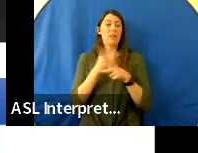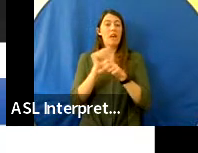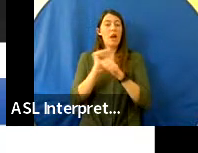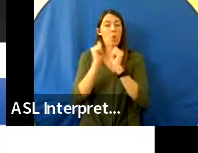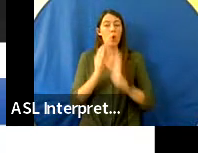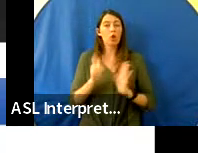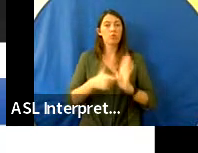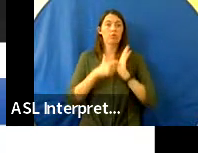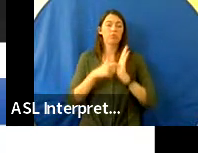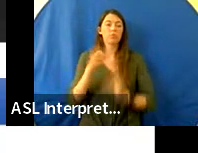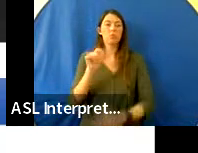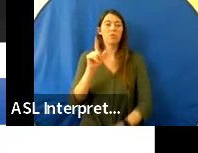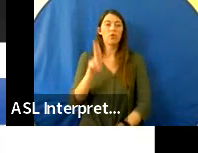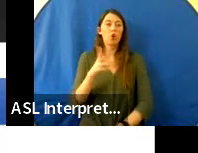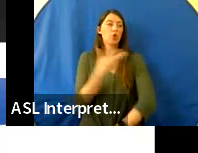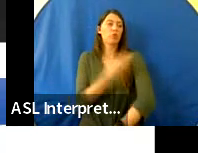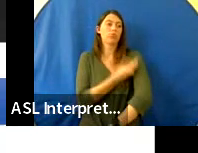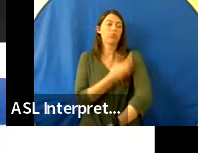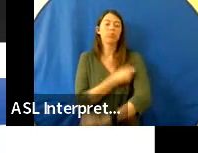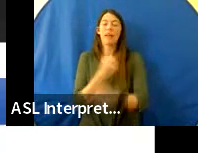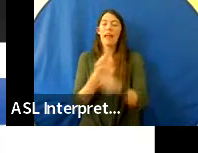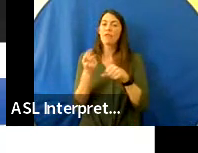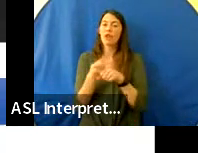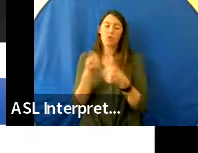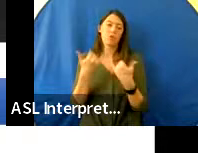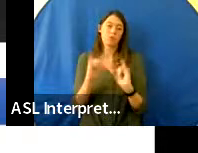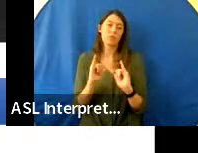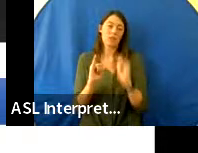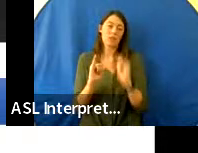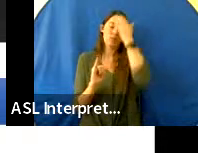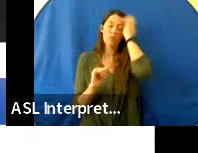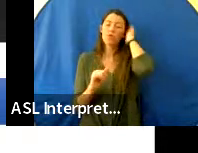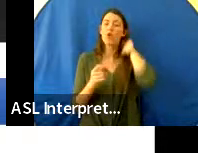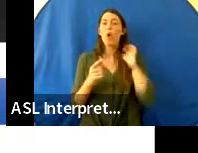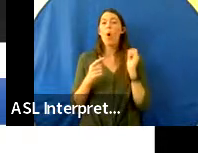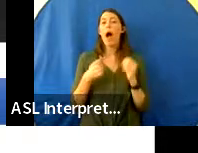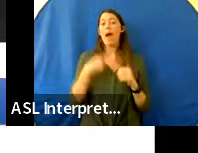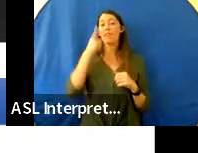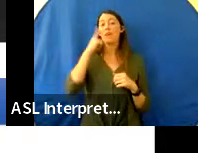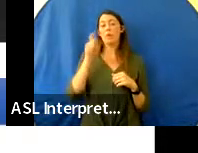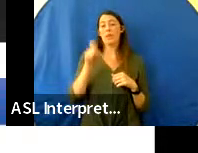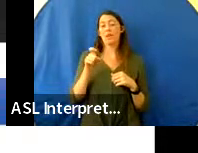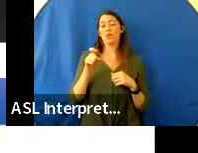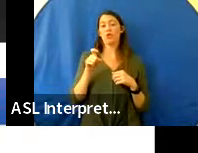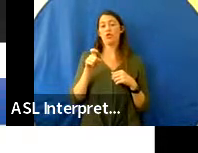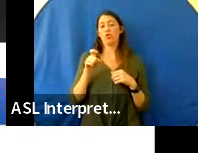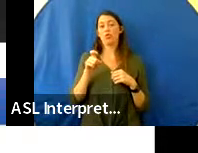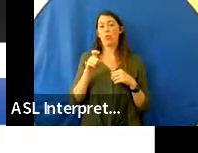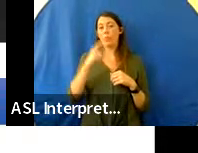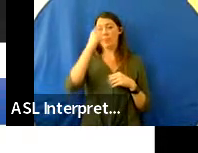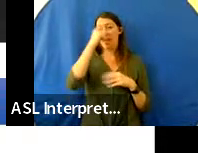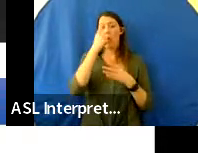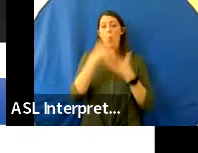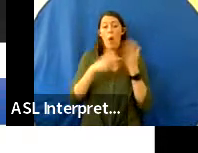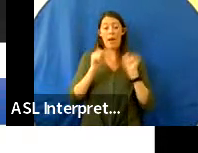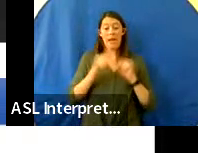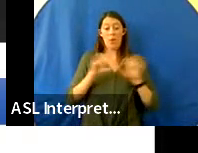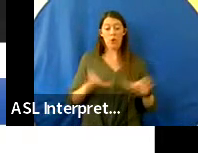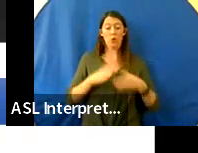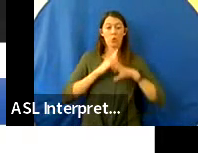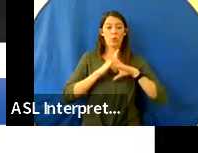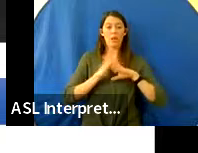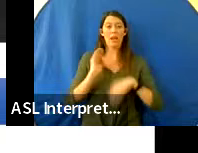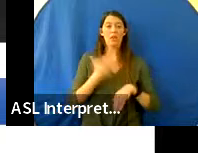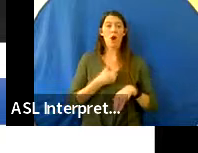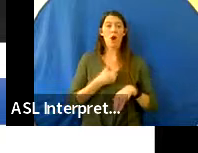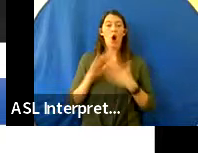so I think really the issue is, are there things that we can and should be doing in our communities to protect people from COVID? And that is going to be with us for a